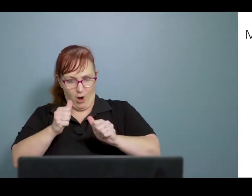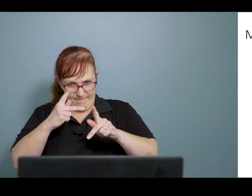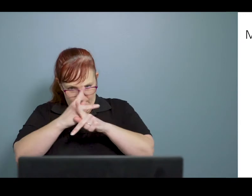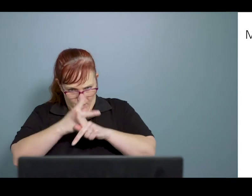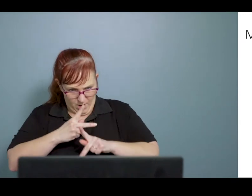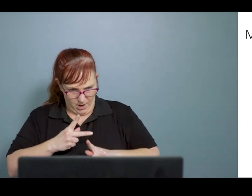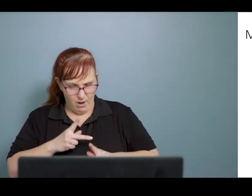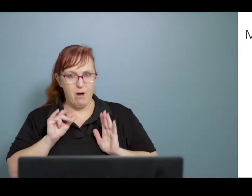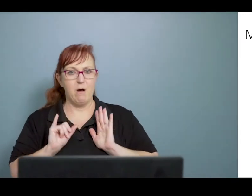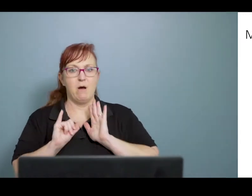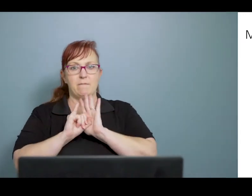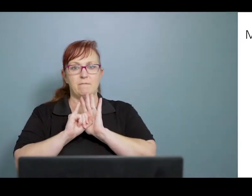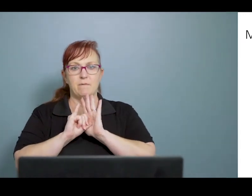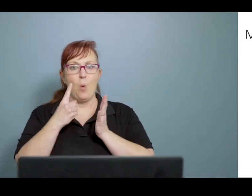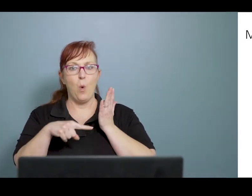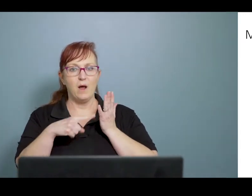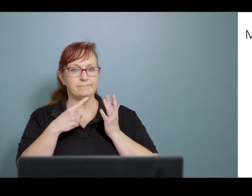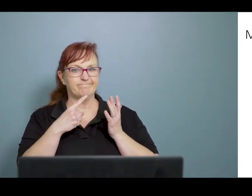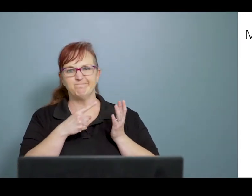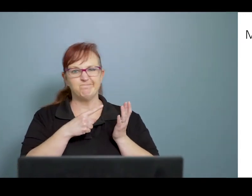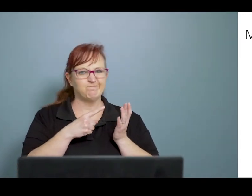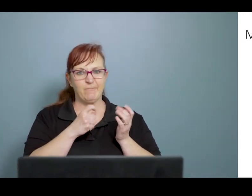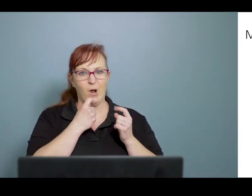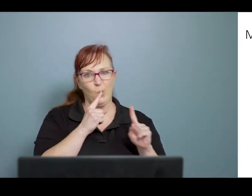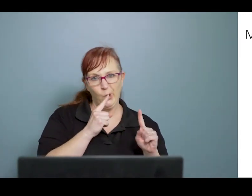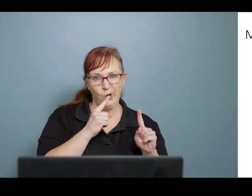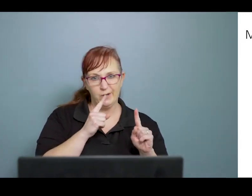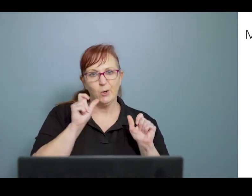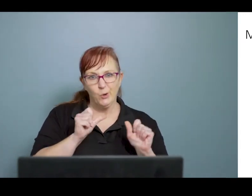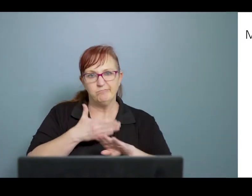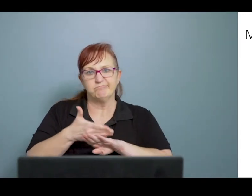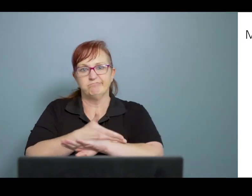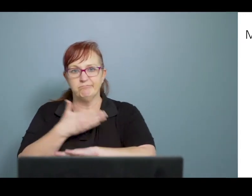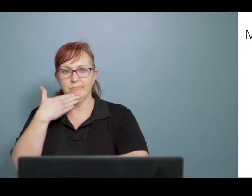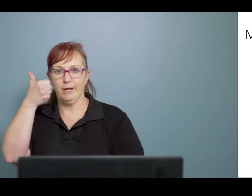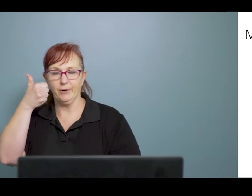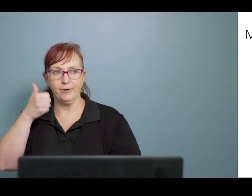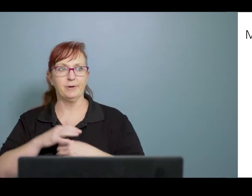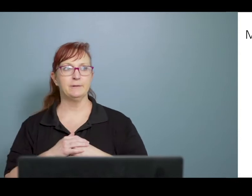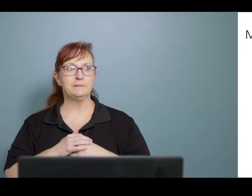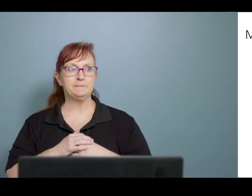at identifying the things that aren't going well, the things that could be better.